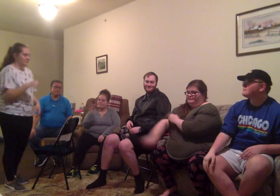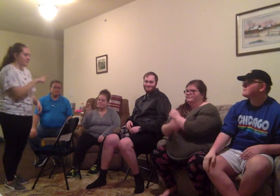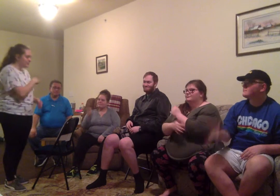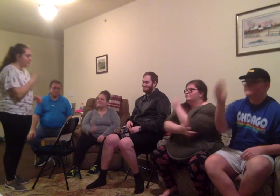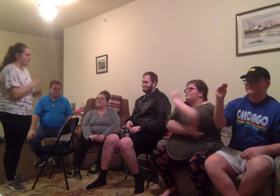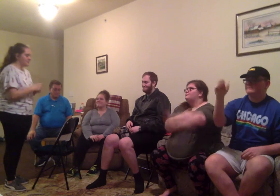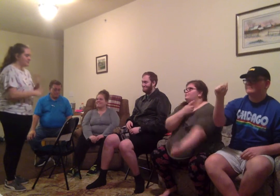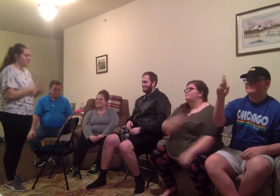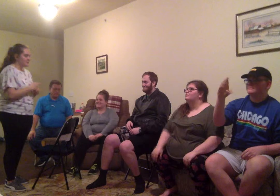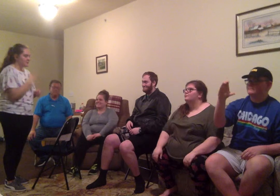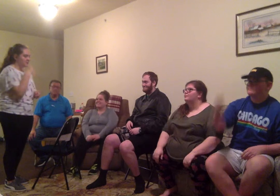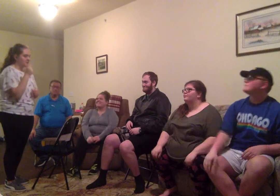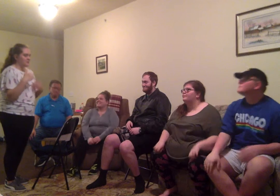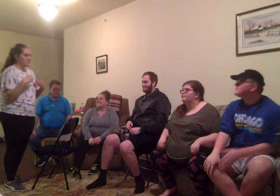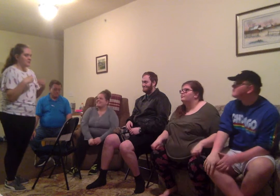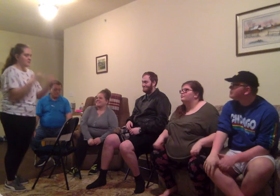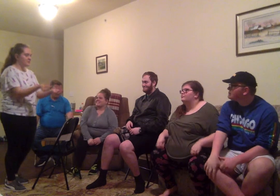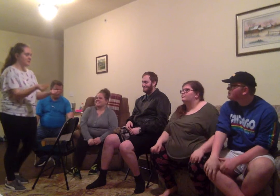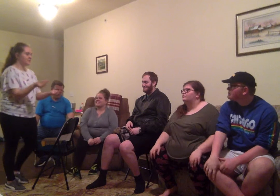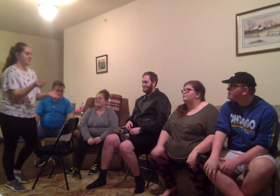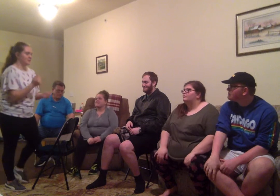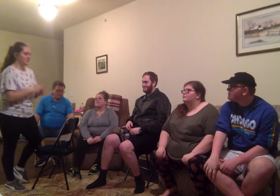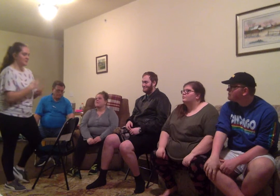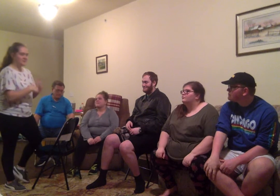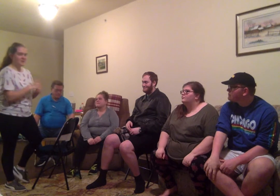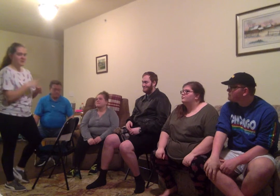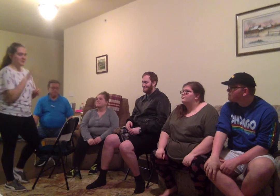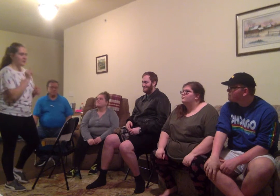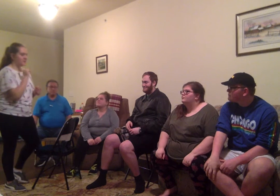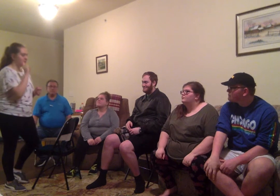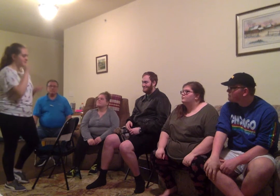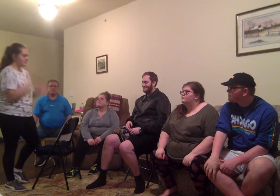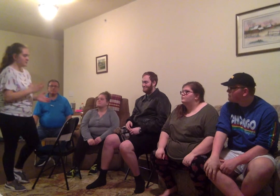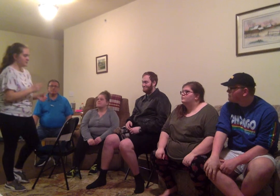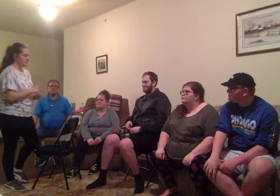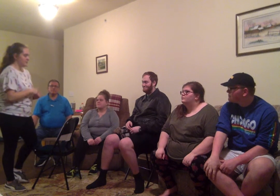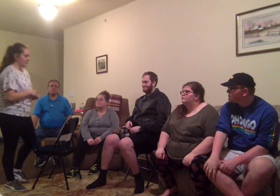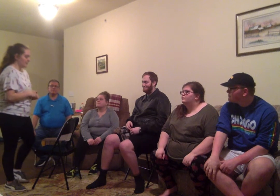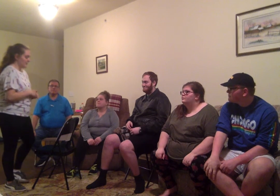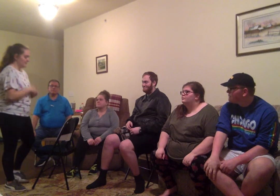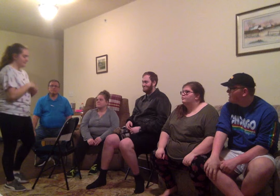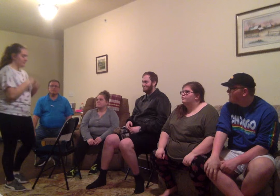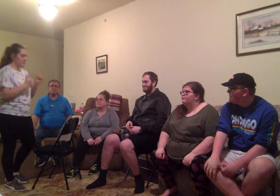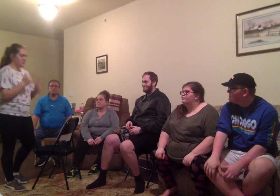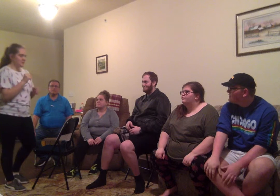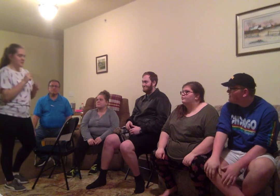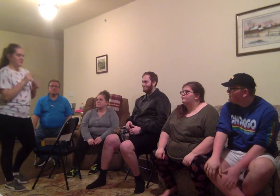They all have name signs because they were given name signs by a deaf person, which is